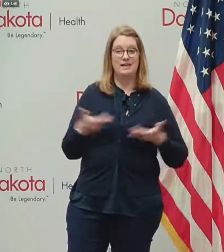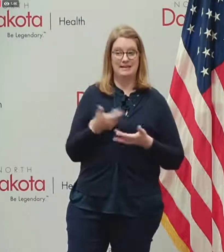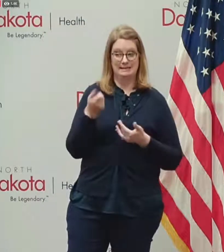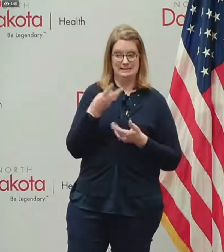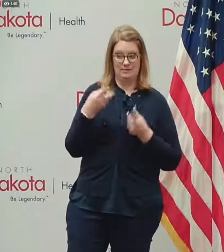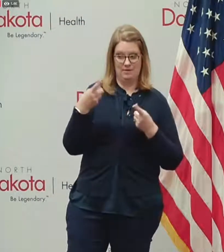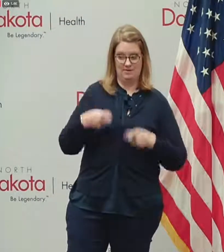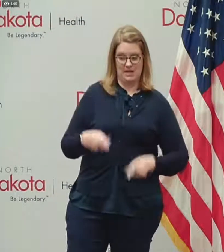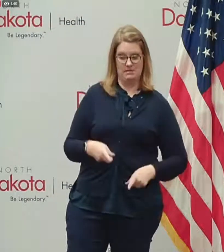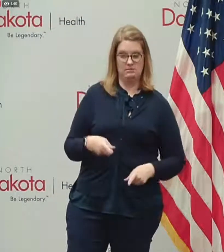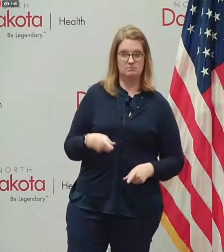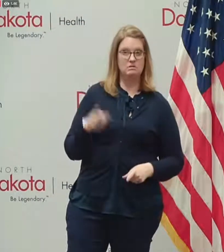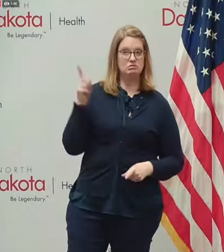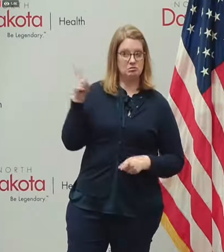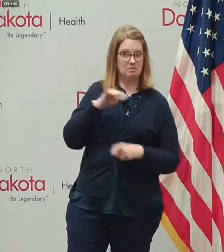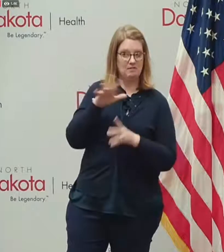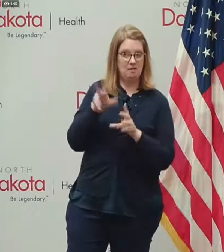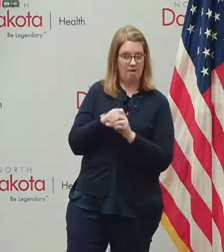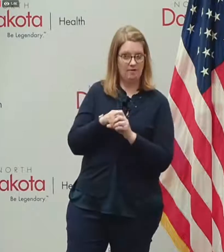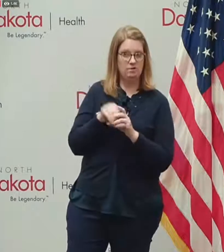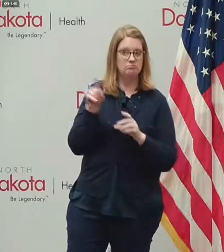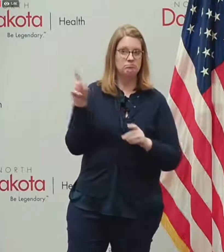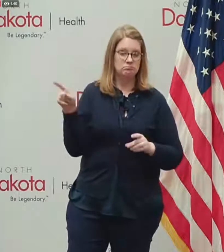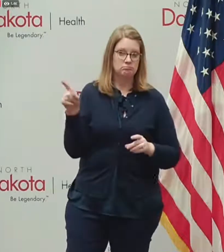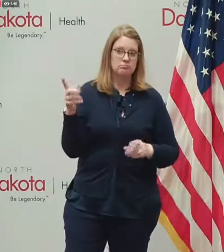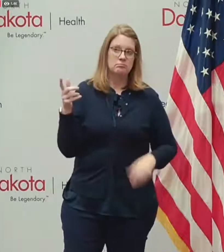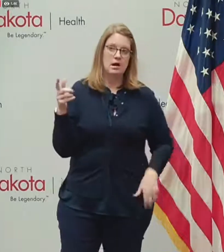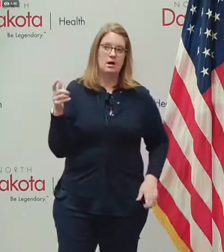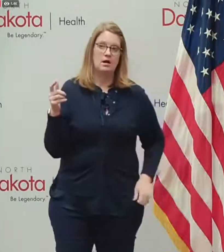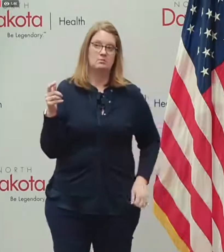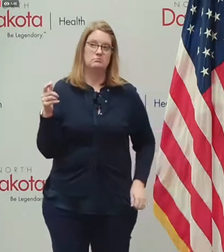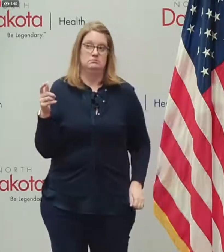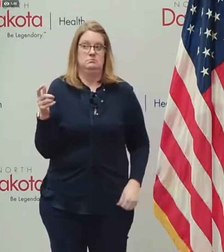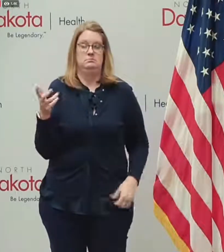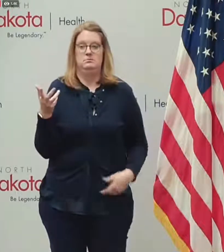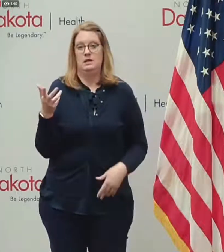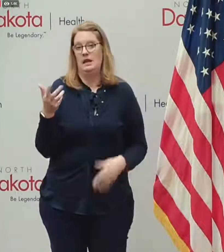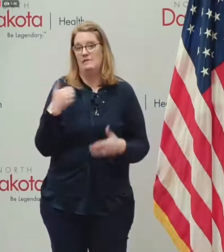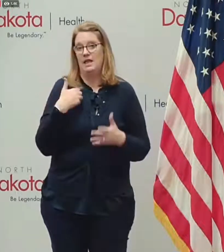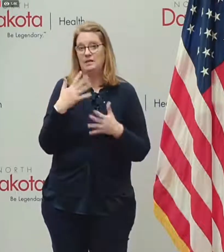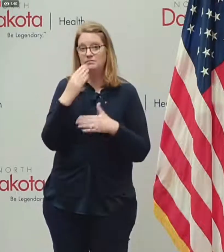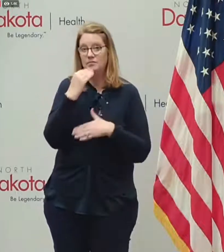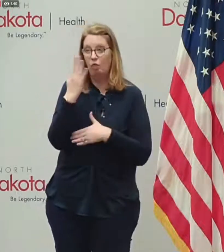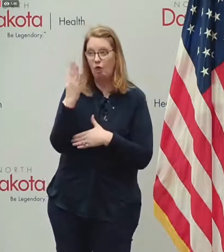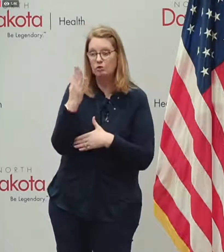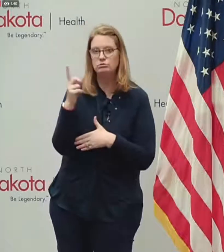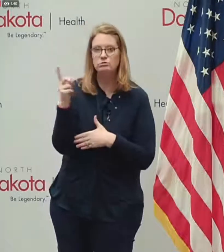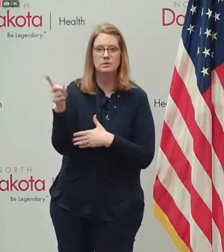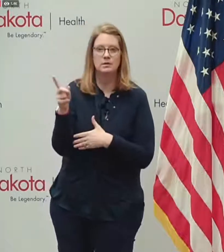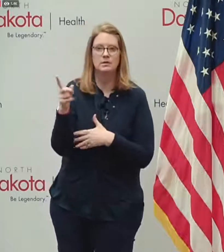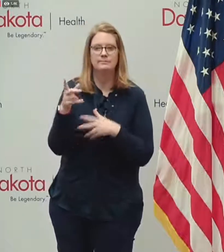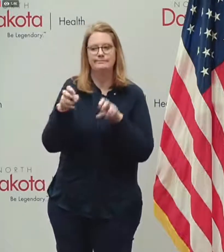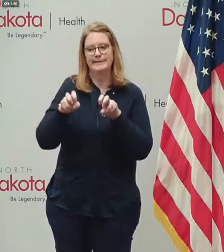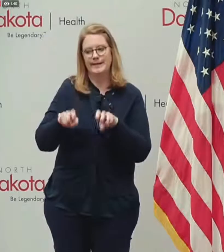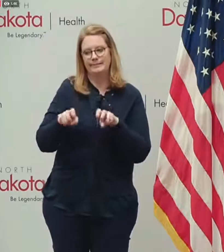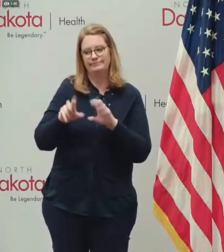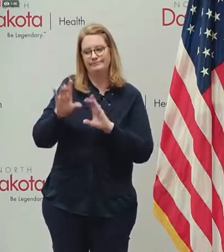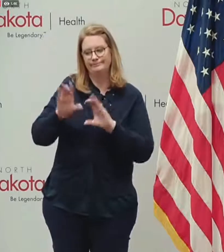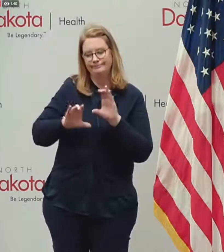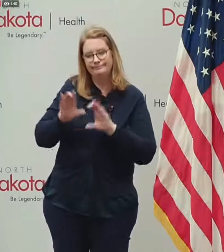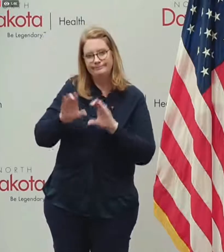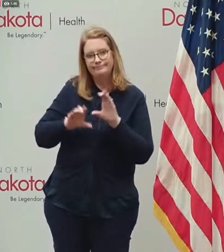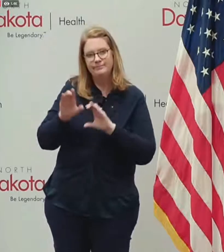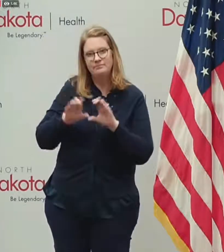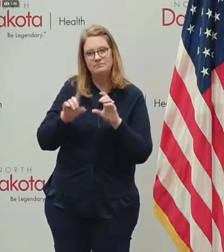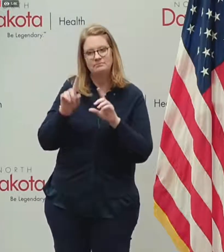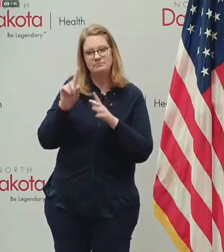that she has been a part of, and so, you know, from that perspective, I've had lunch with her, sat next to her, talked about